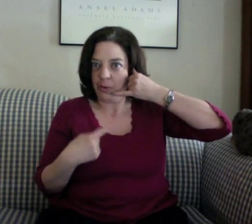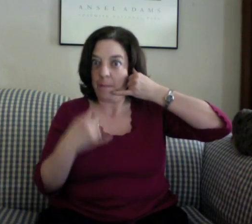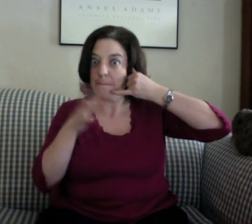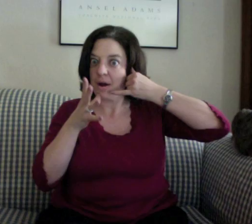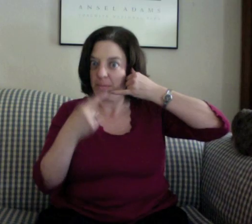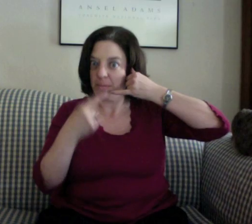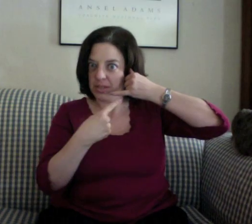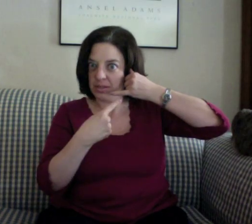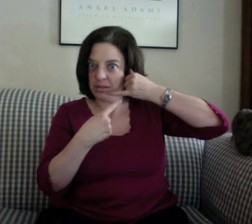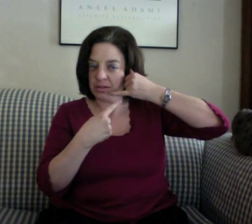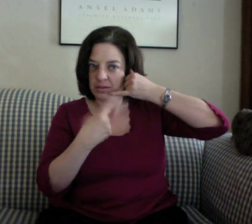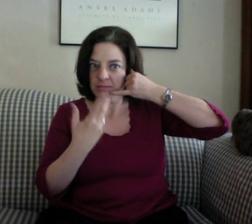on the phone.